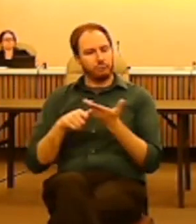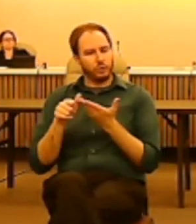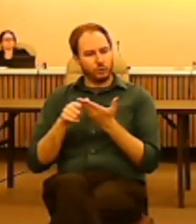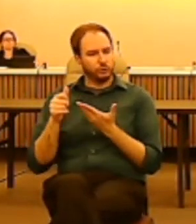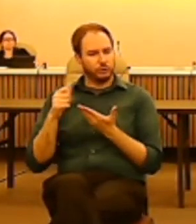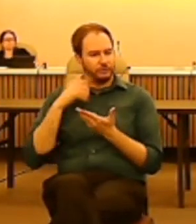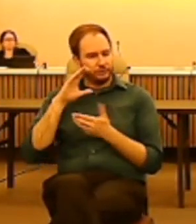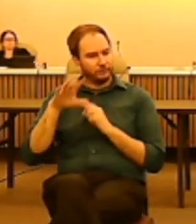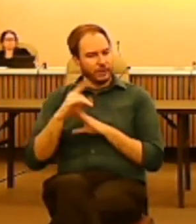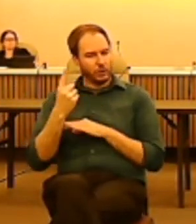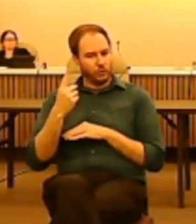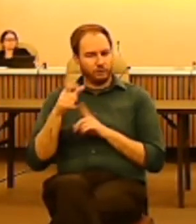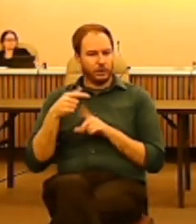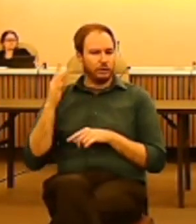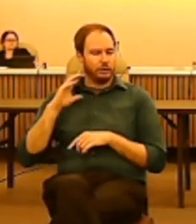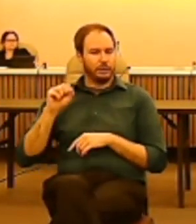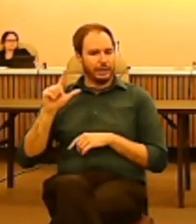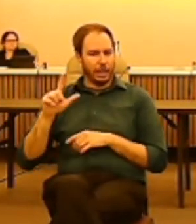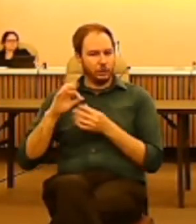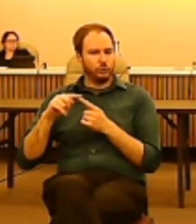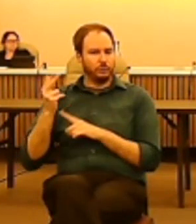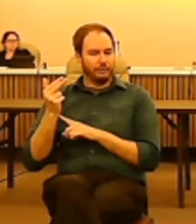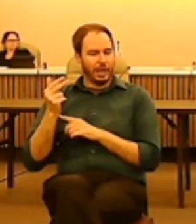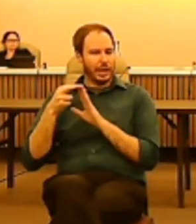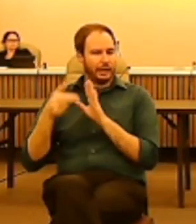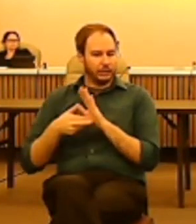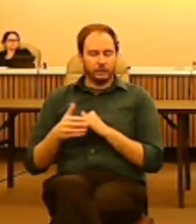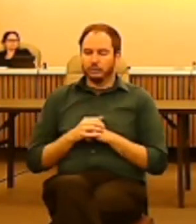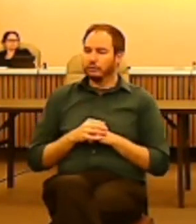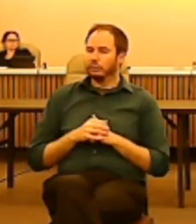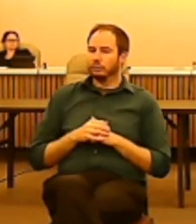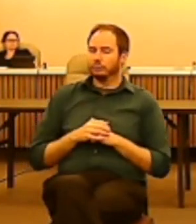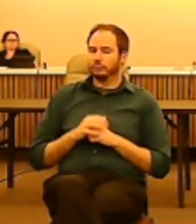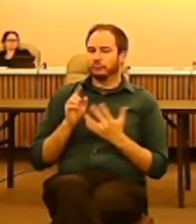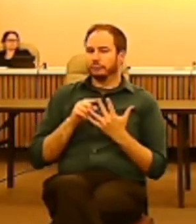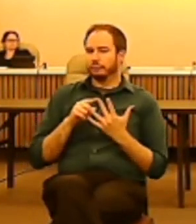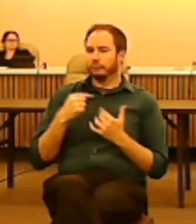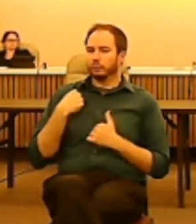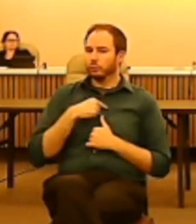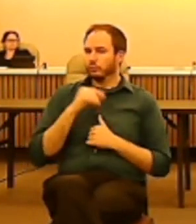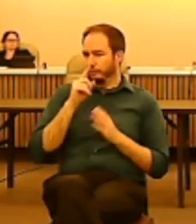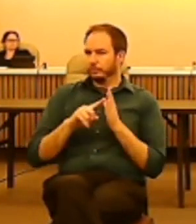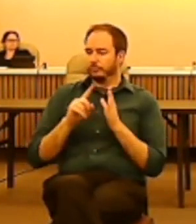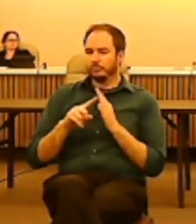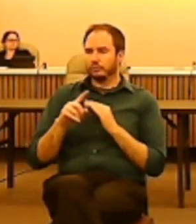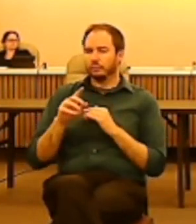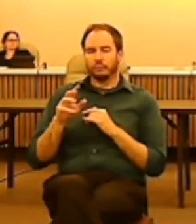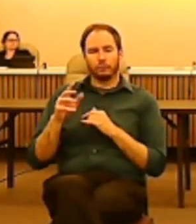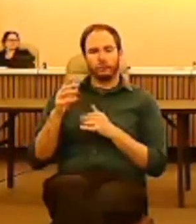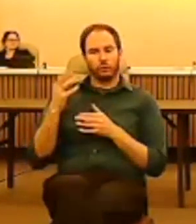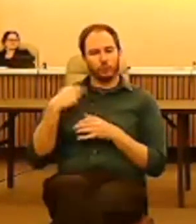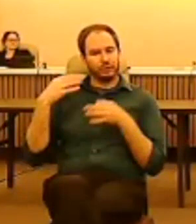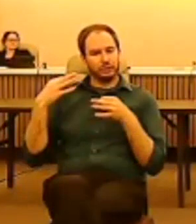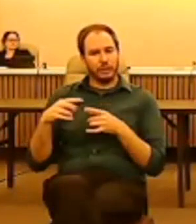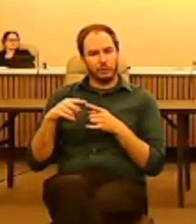brochures, if I could find one from SAL about flag etiquette. Yeah, when we were investigating, and that's why we decided to